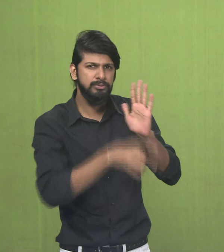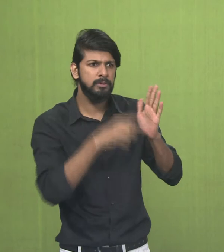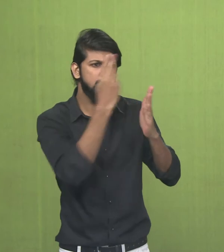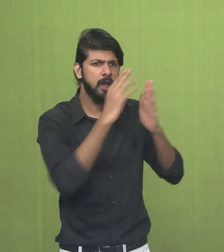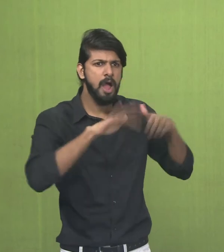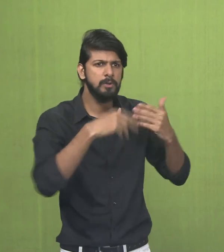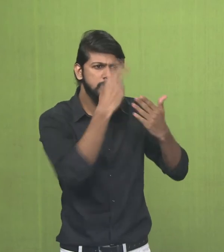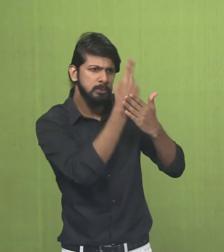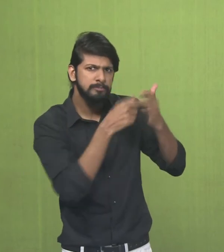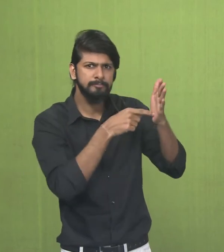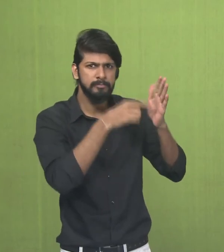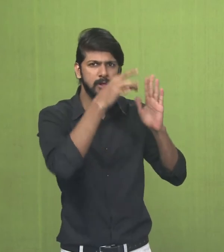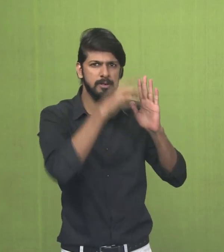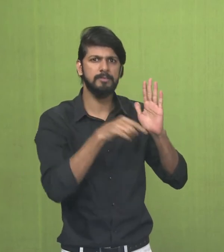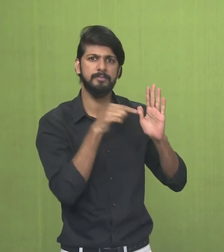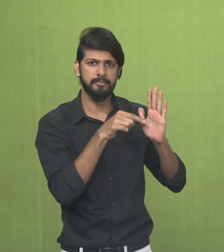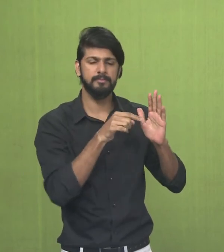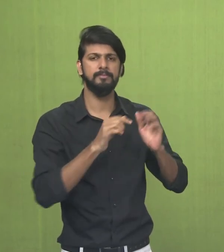Fourth is the description of the paintings mentioned in this chapter.